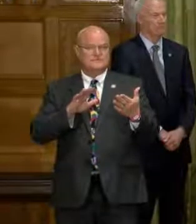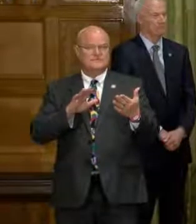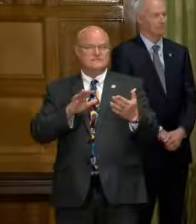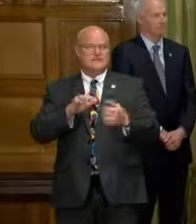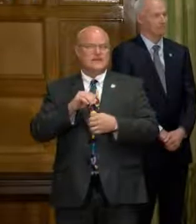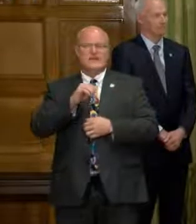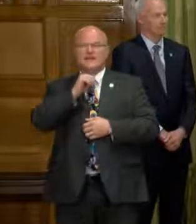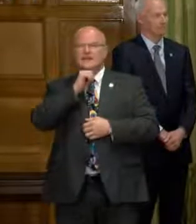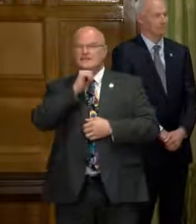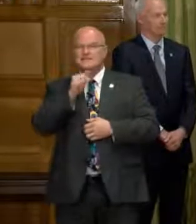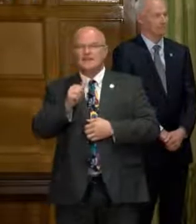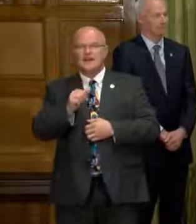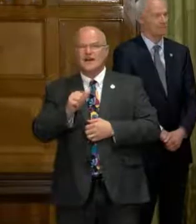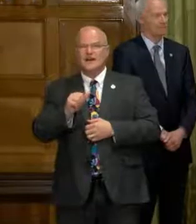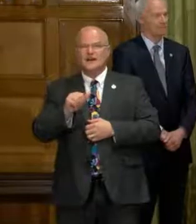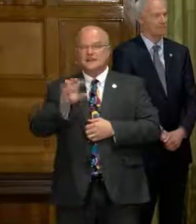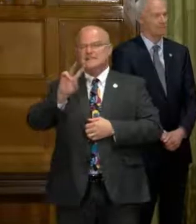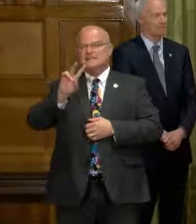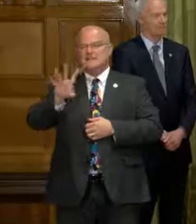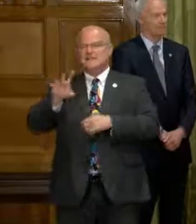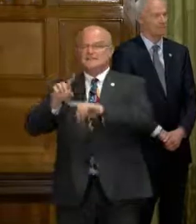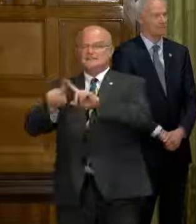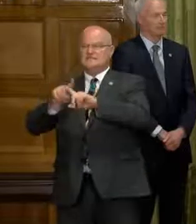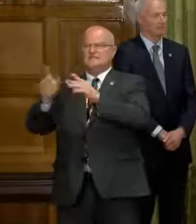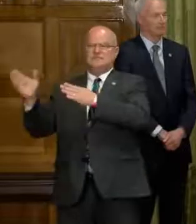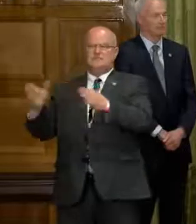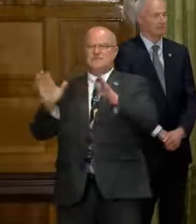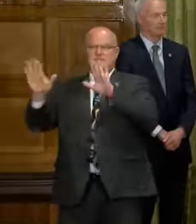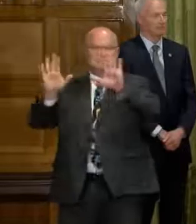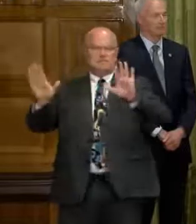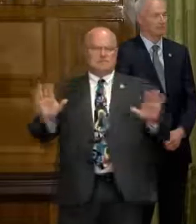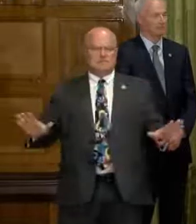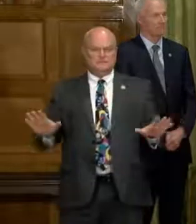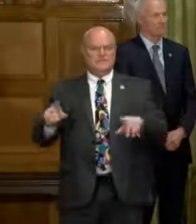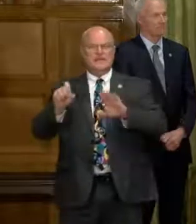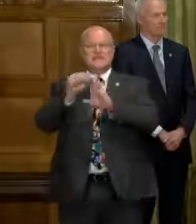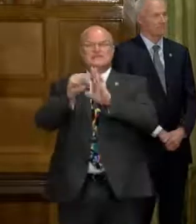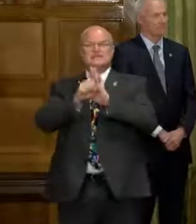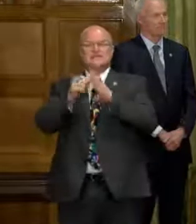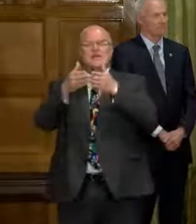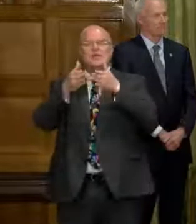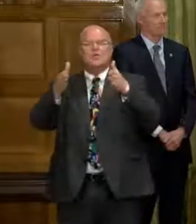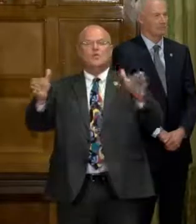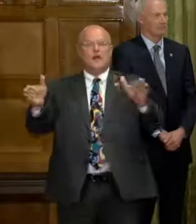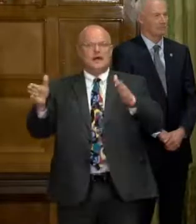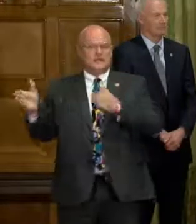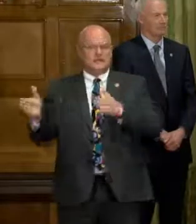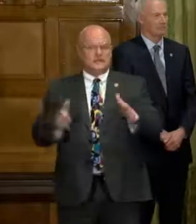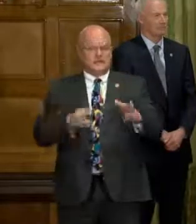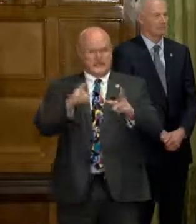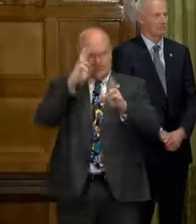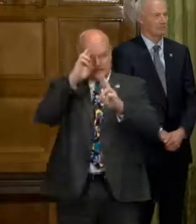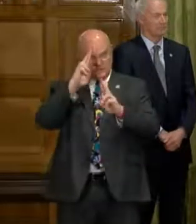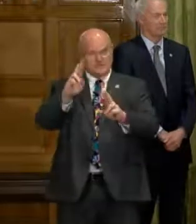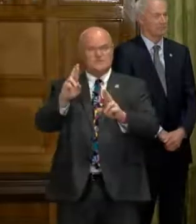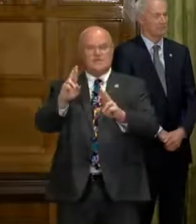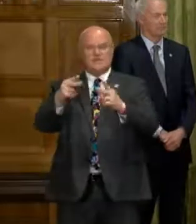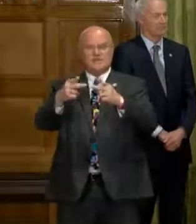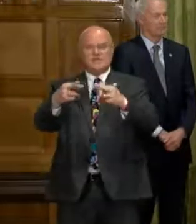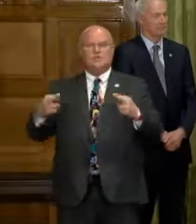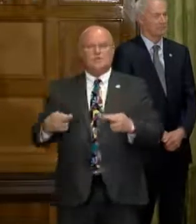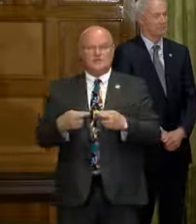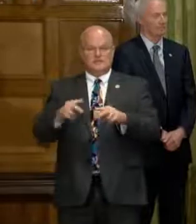that it's not 75 different plans. It's a statewide plan, but respecting